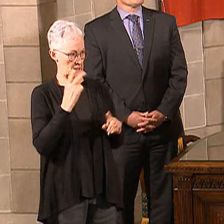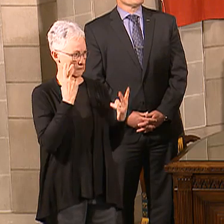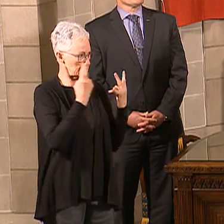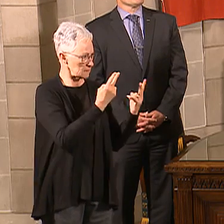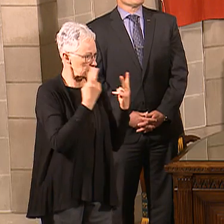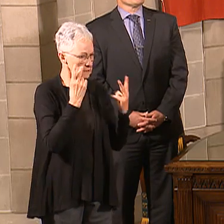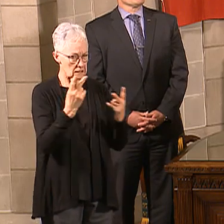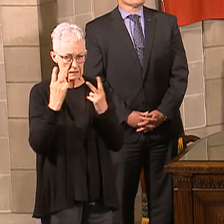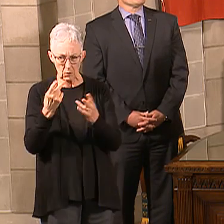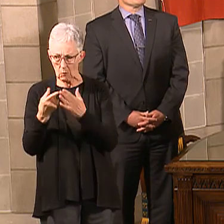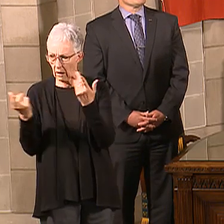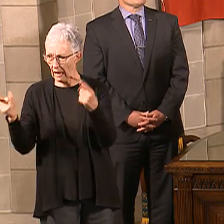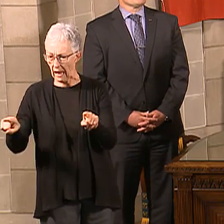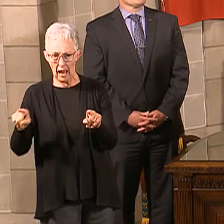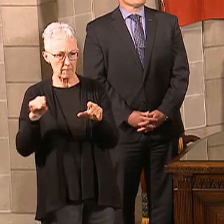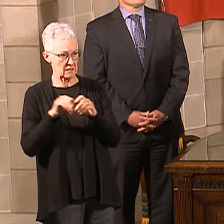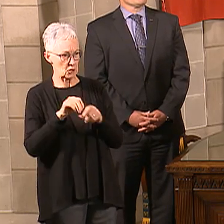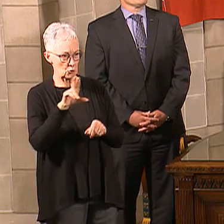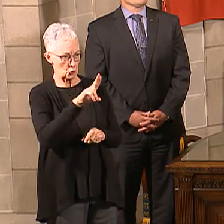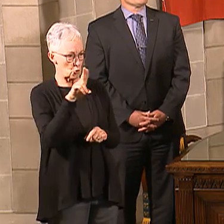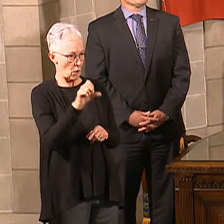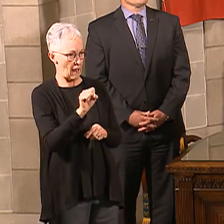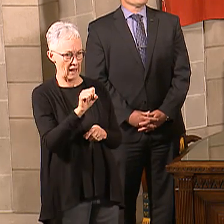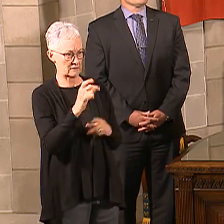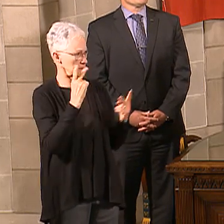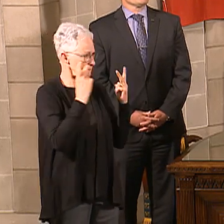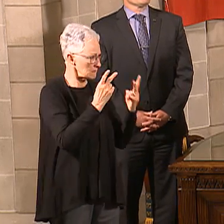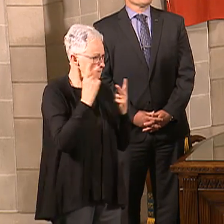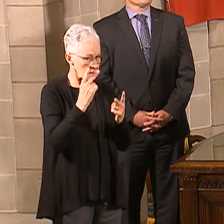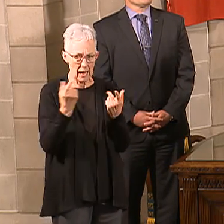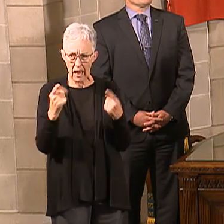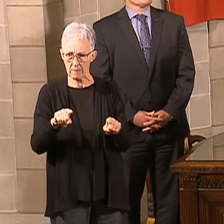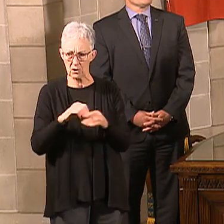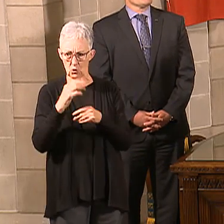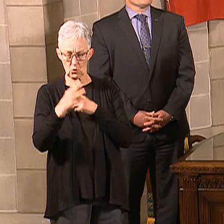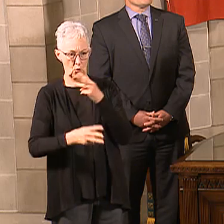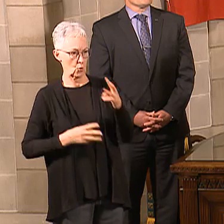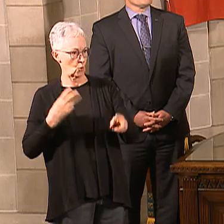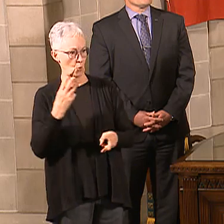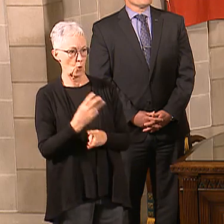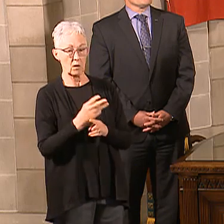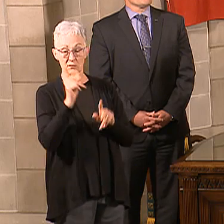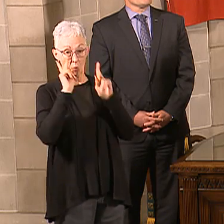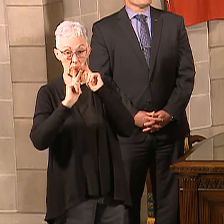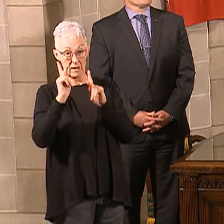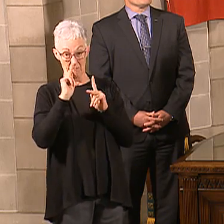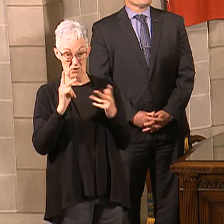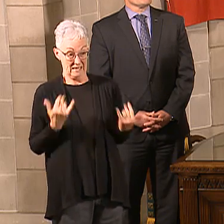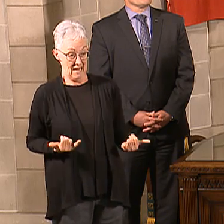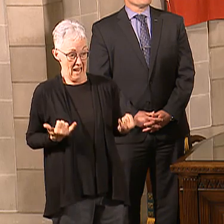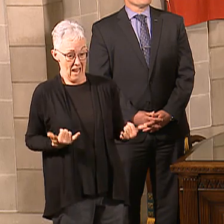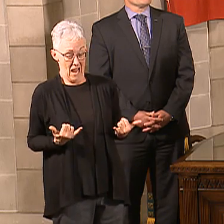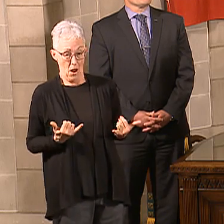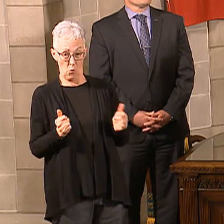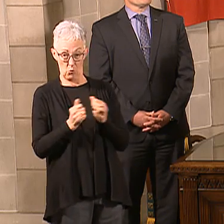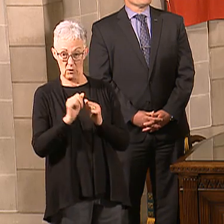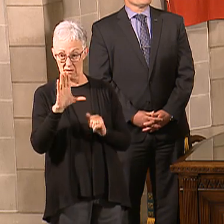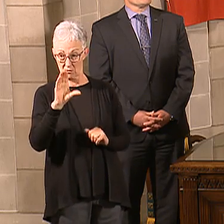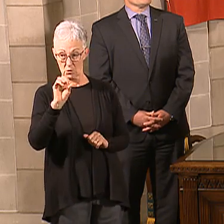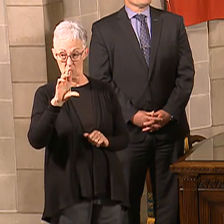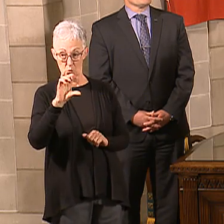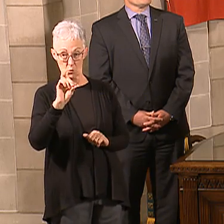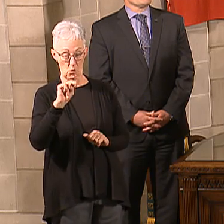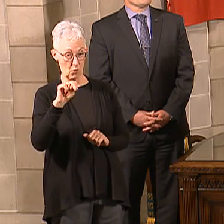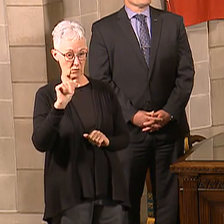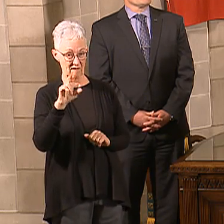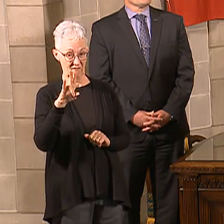seeing a significant reduction in gasoline demand because people are just going to drive less, which will have an impact not only on the farmer,